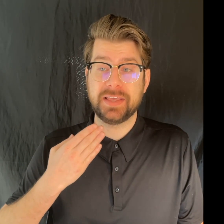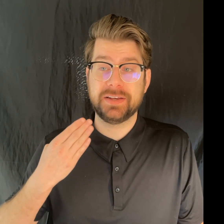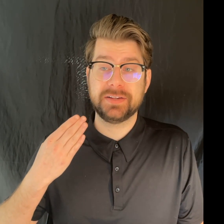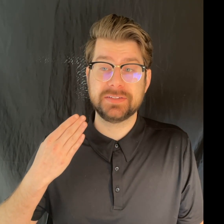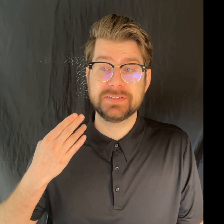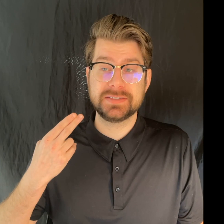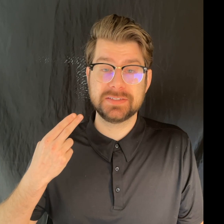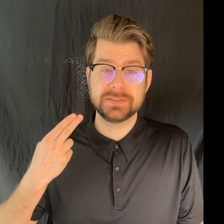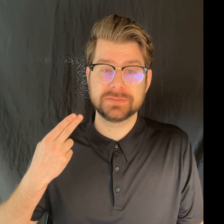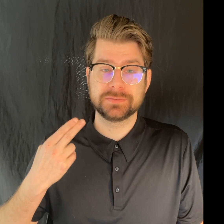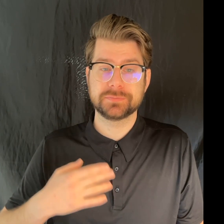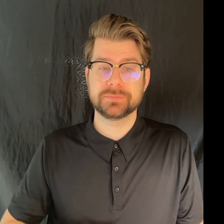veins,